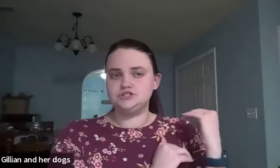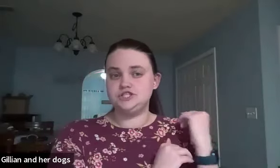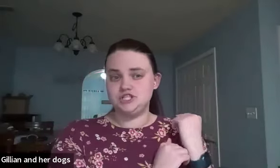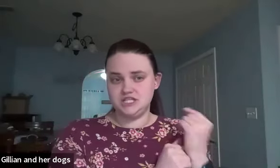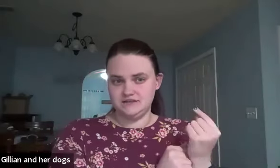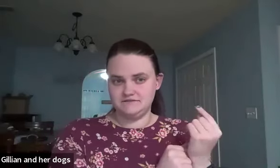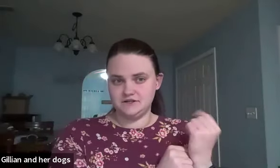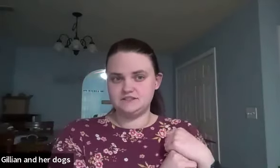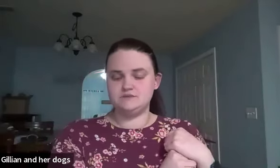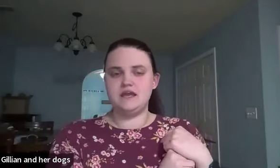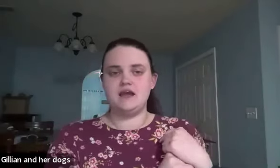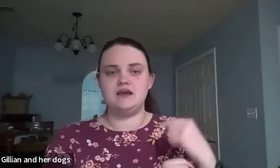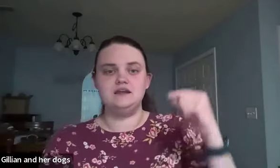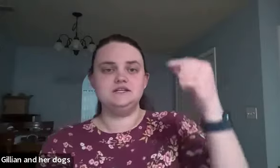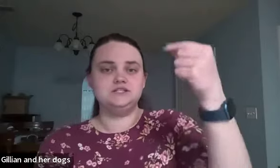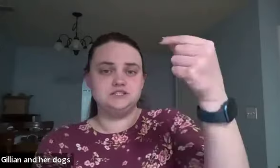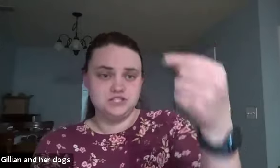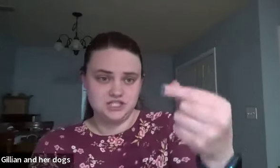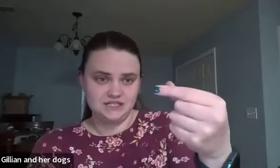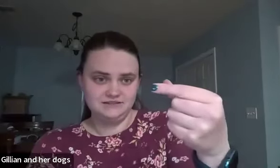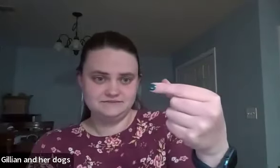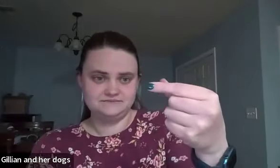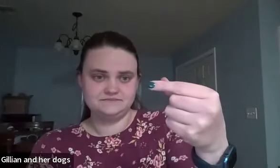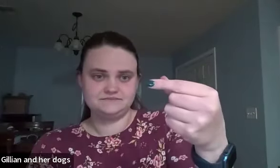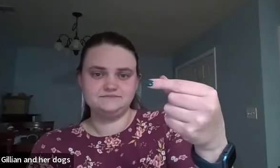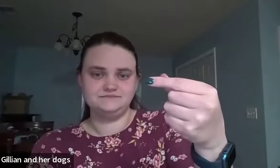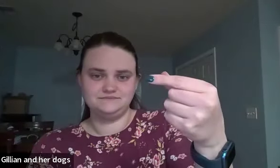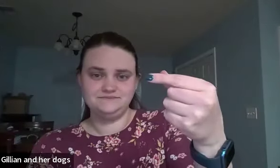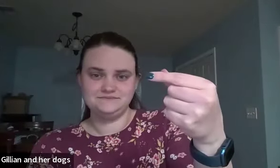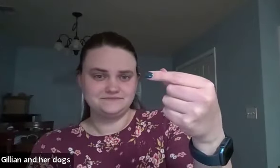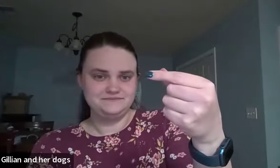our G first. So we had G,